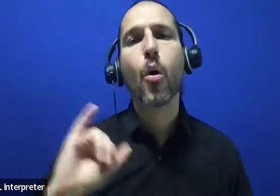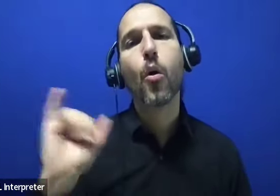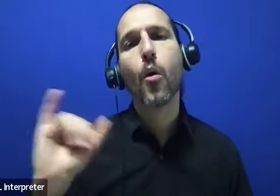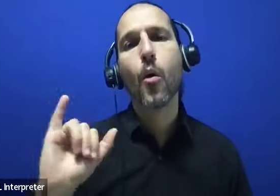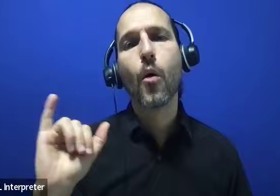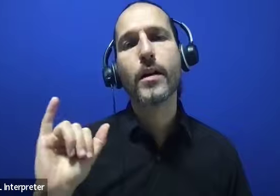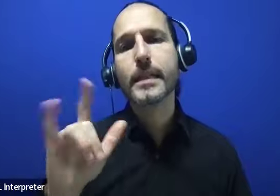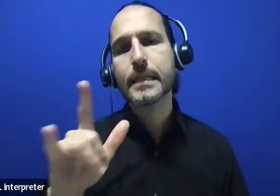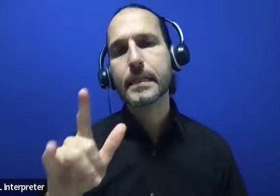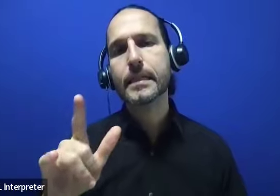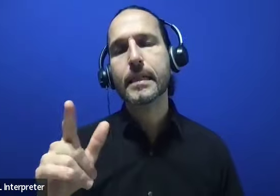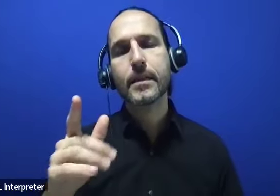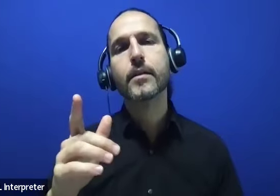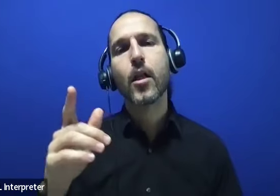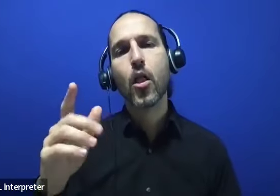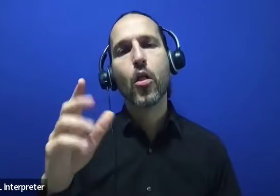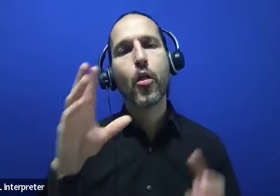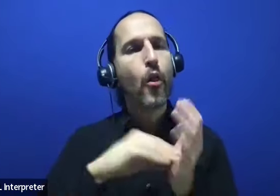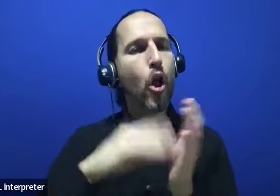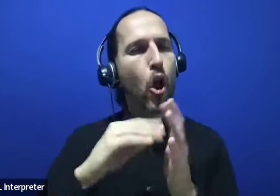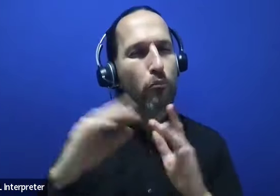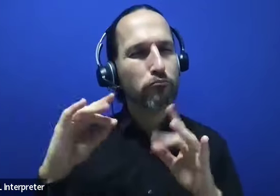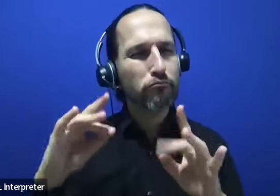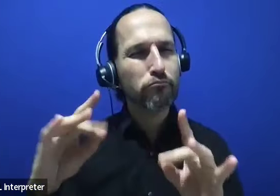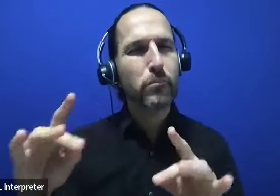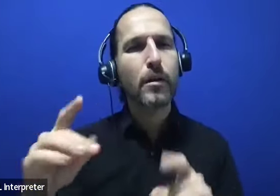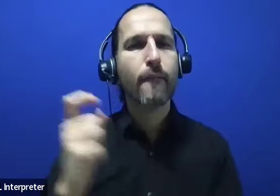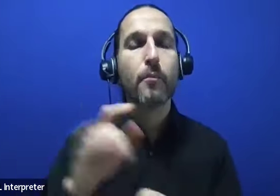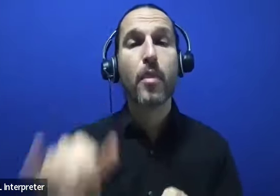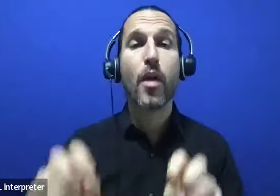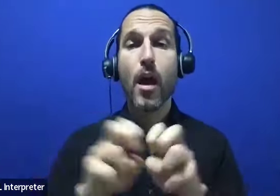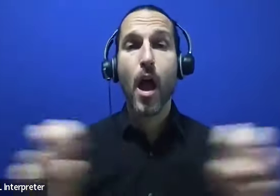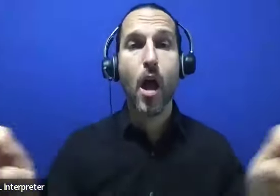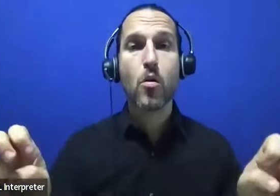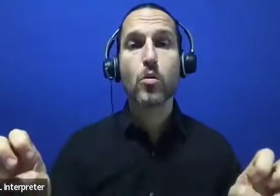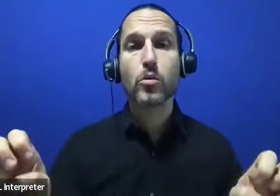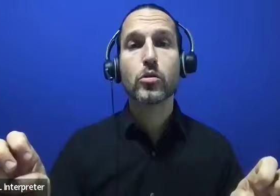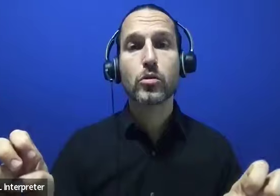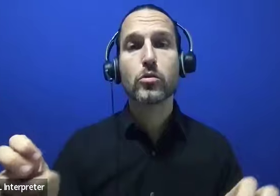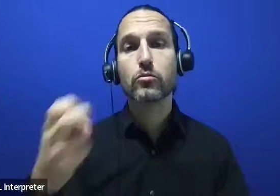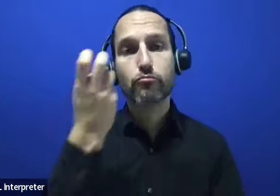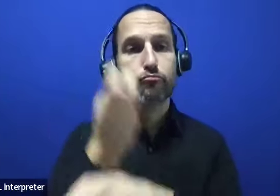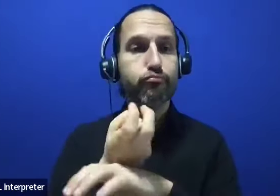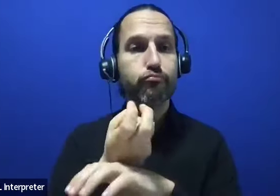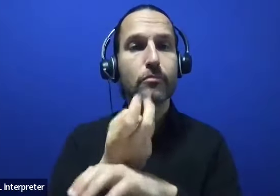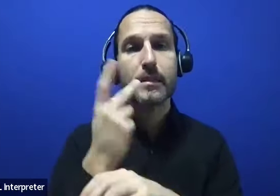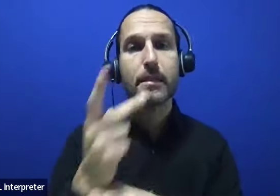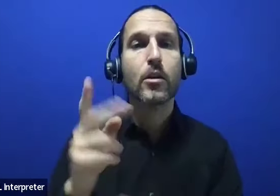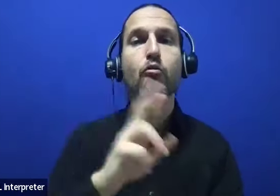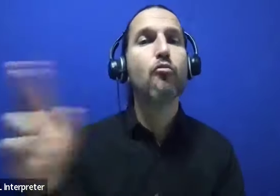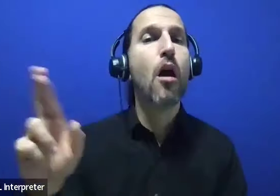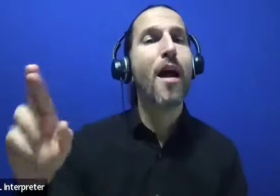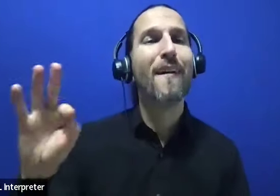getting really interesting feedback from the couch that he's leaning on. Notice that his right foot